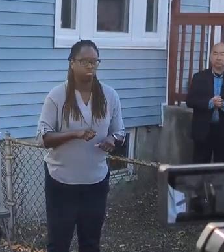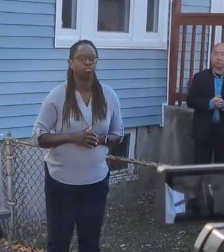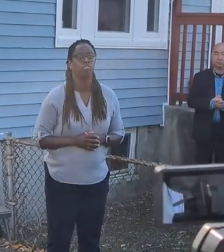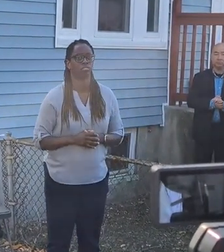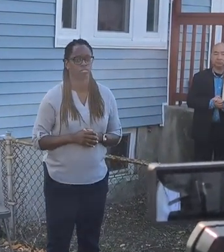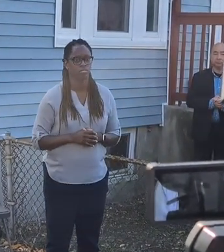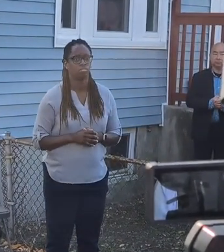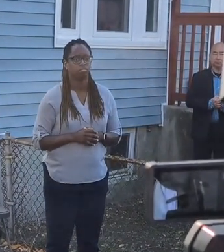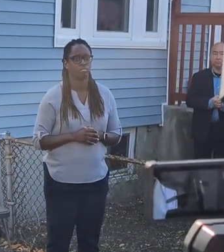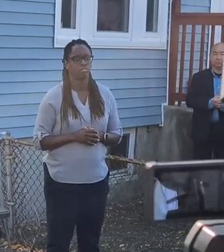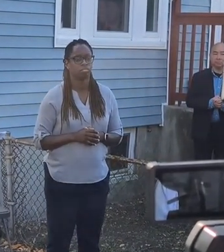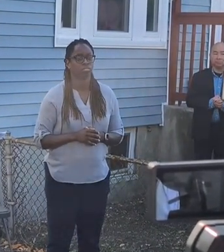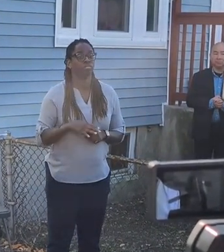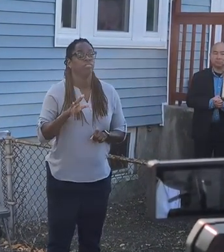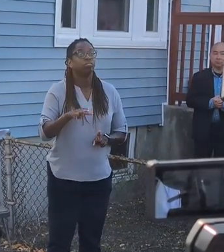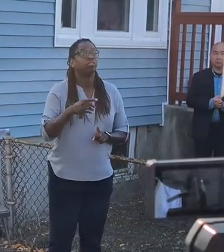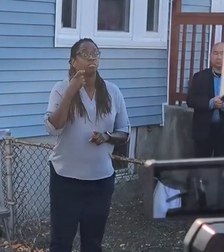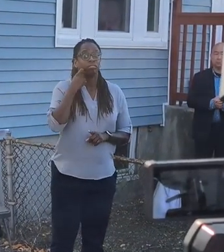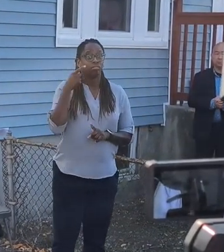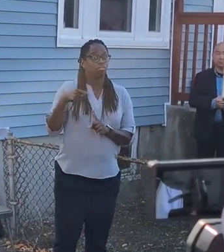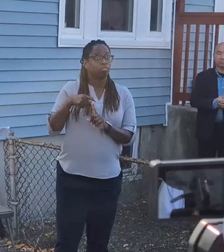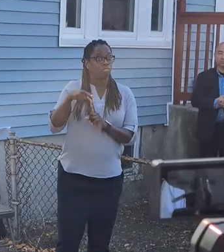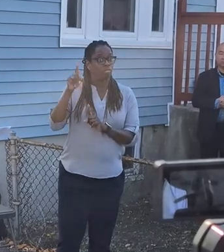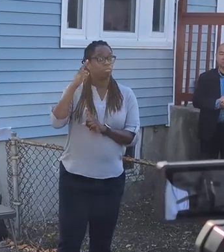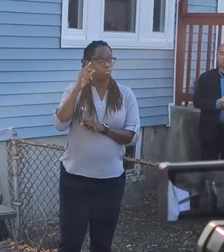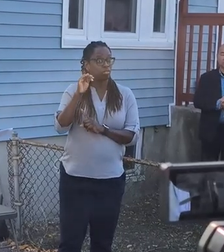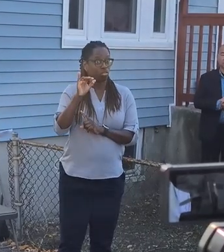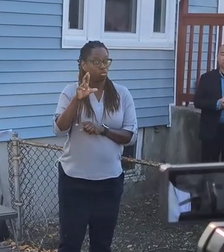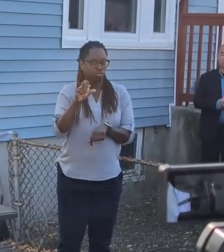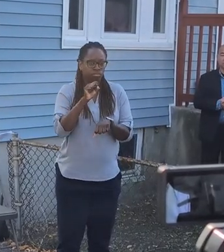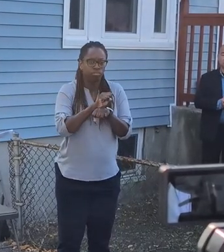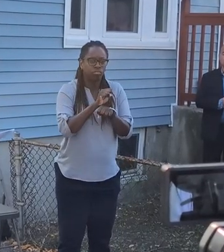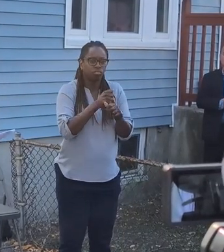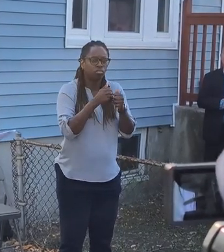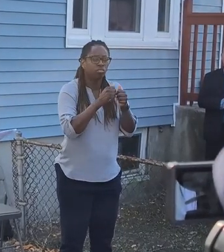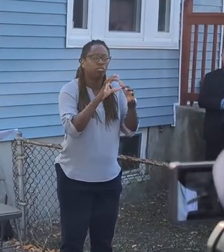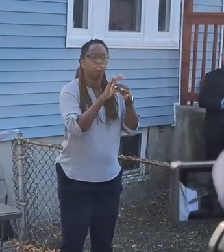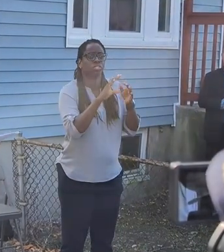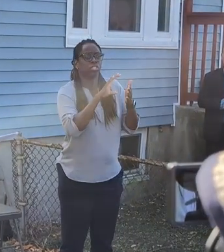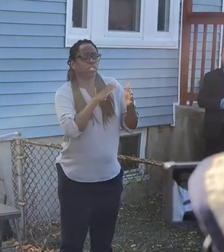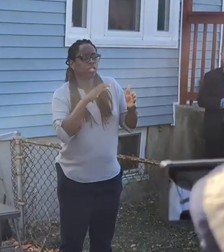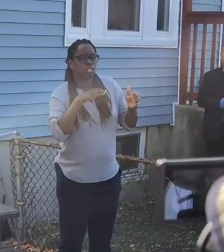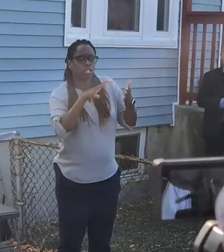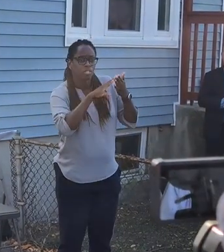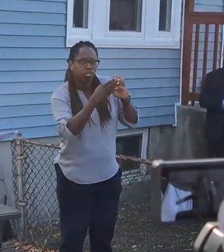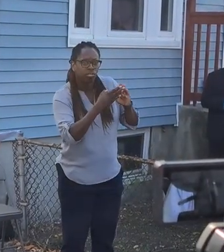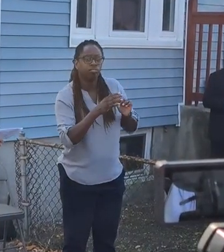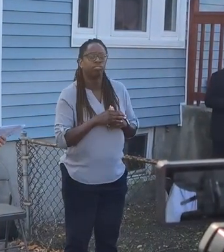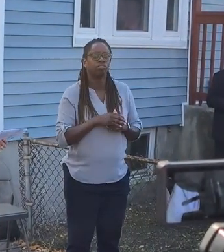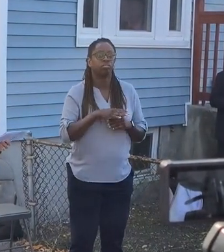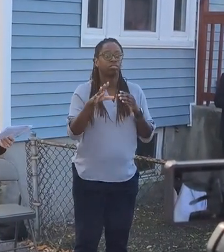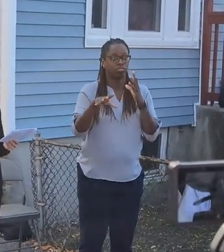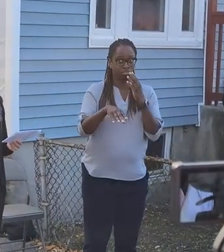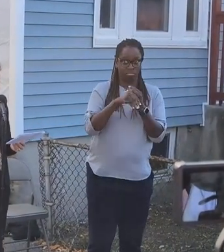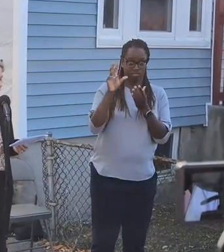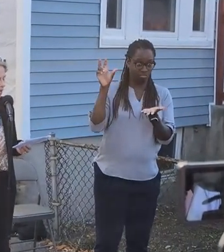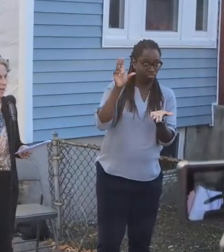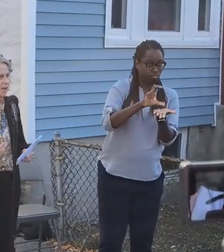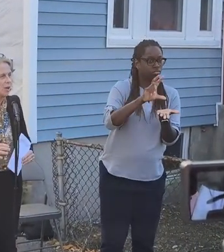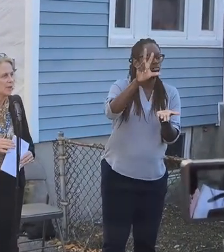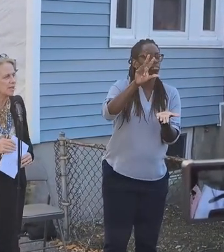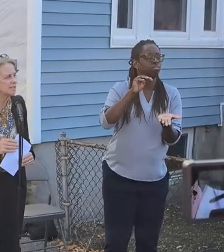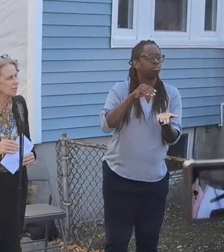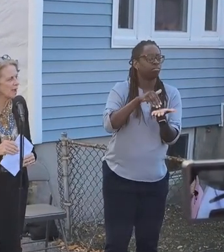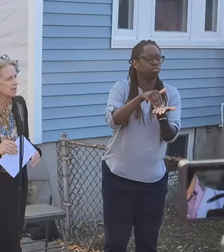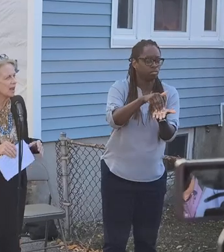And most recently, the mayor, working very closely with the city council, has made an additional $3 million available of the remaining ARPA